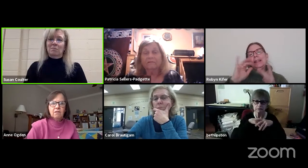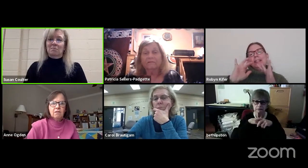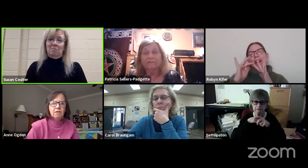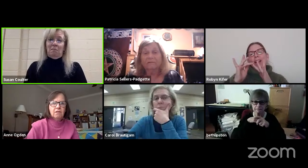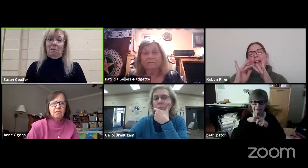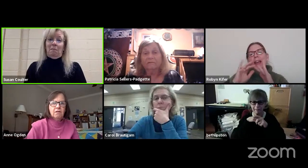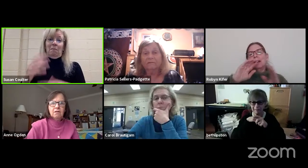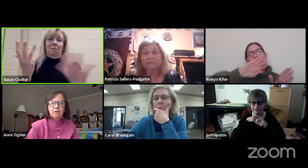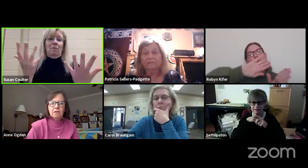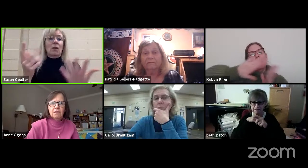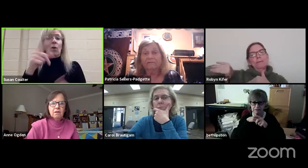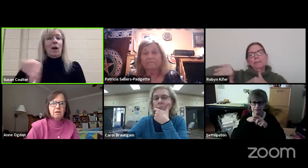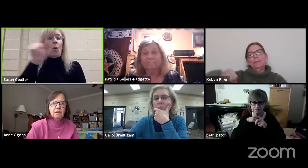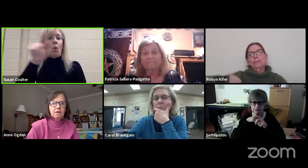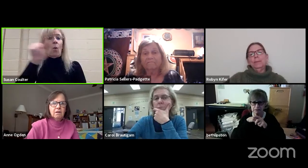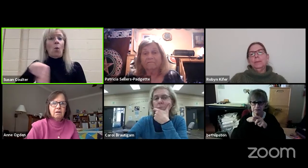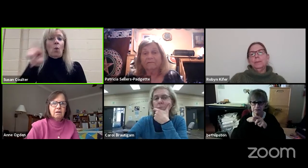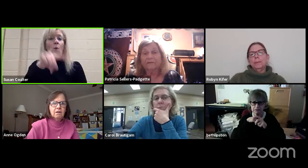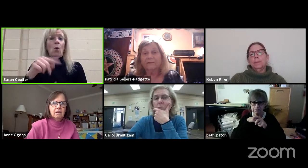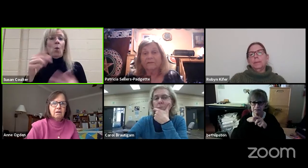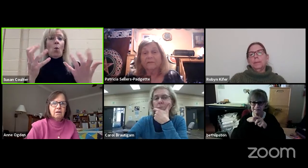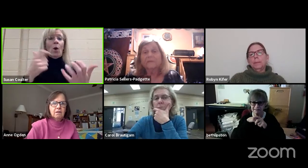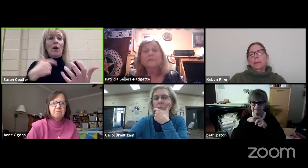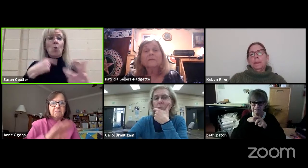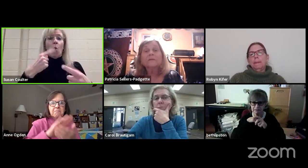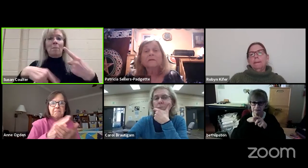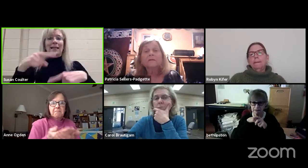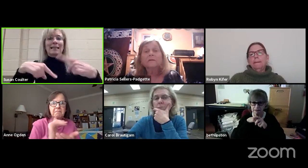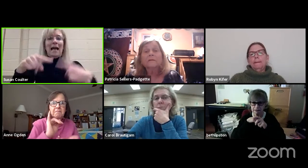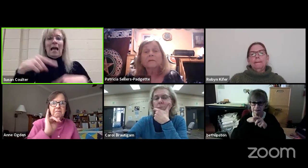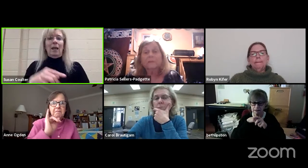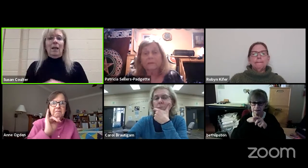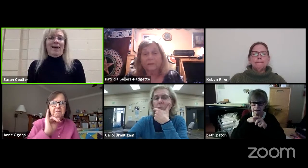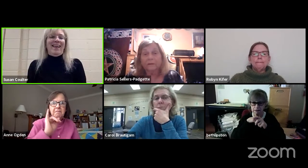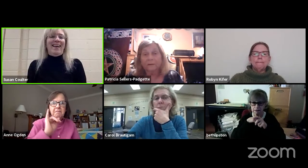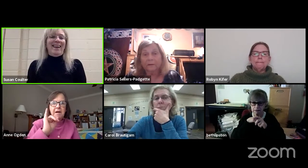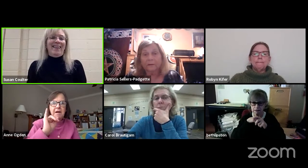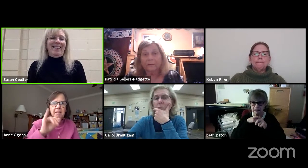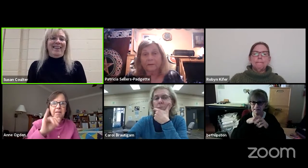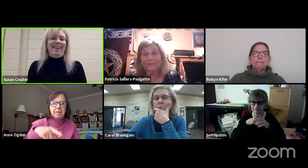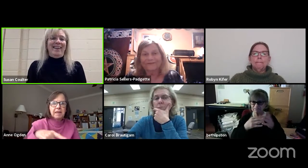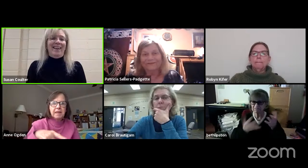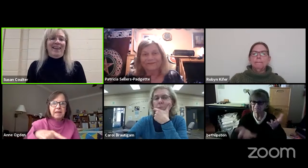Oh. Okay. What do you want me to sign?